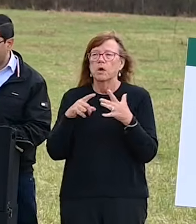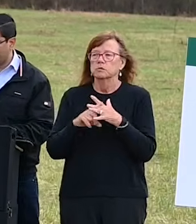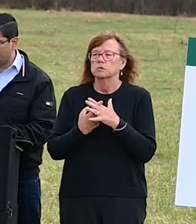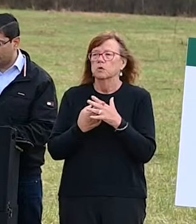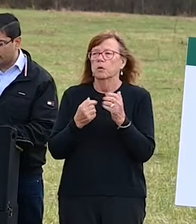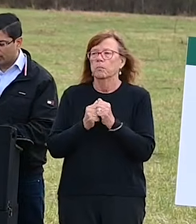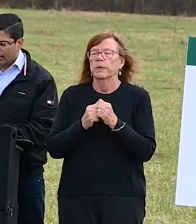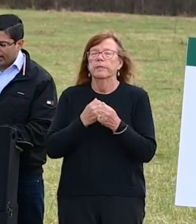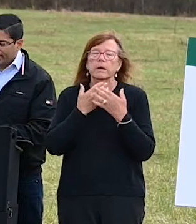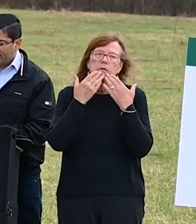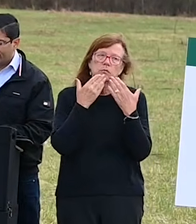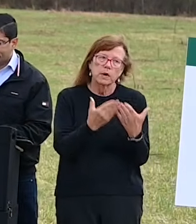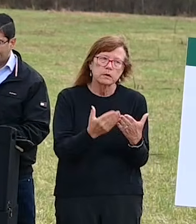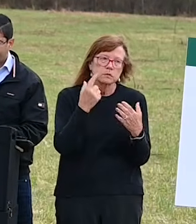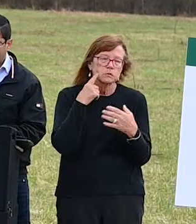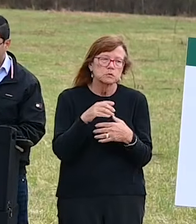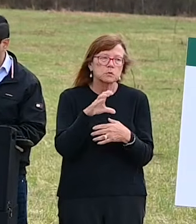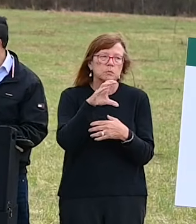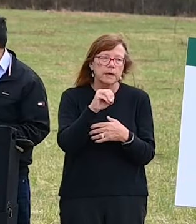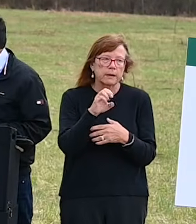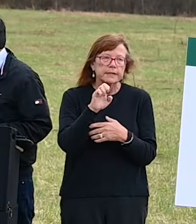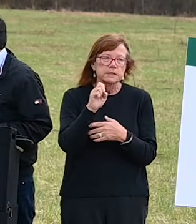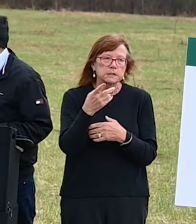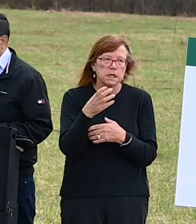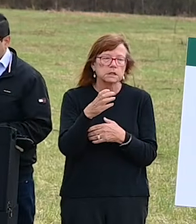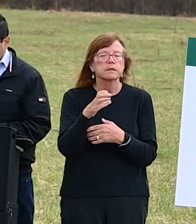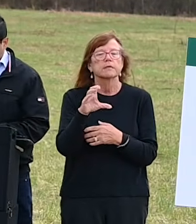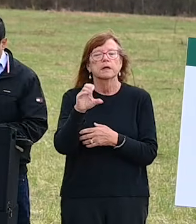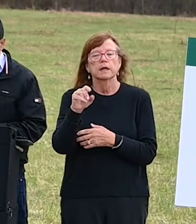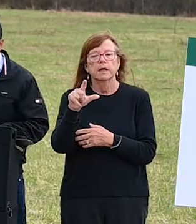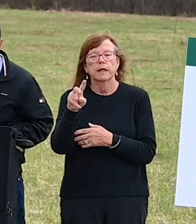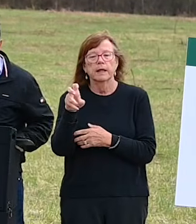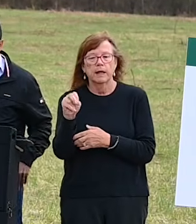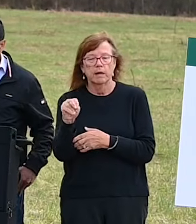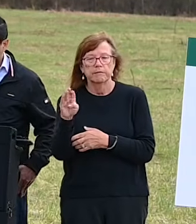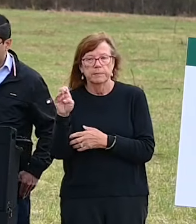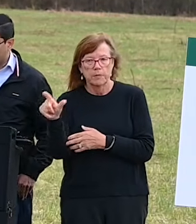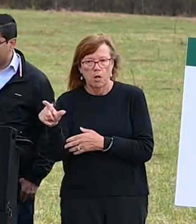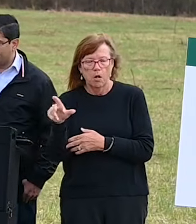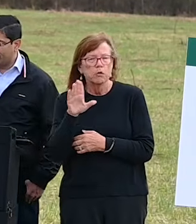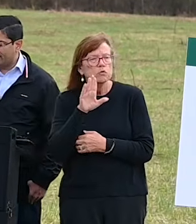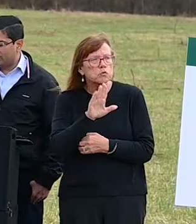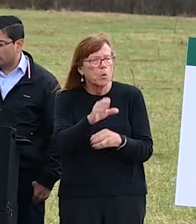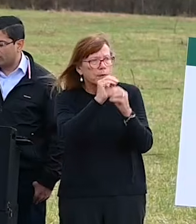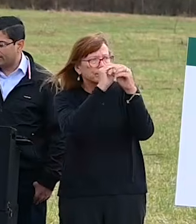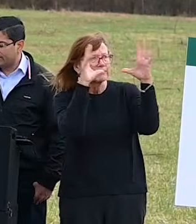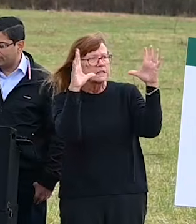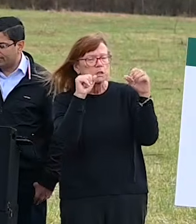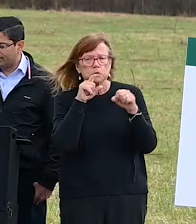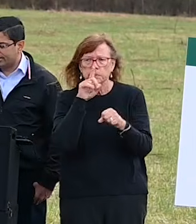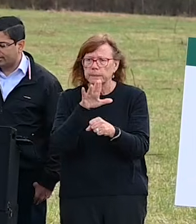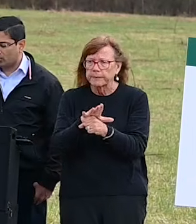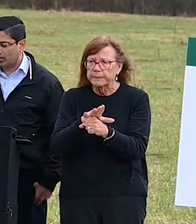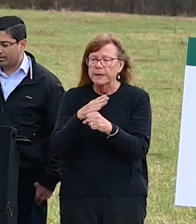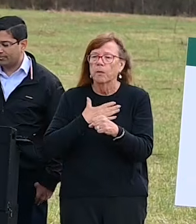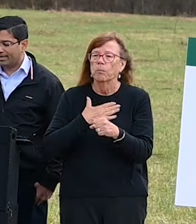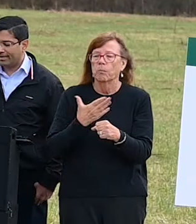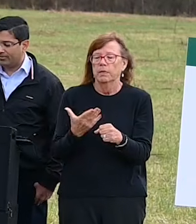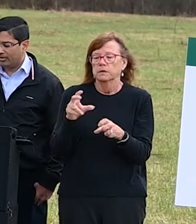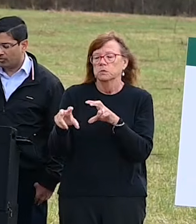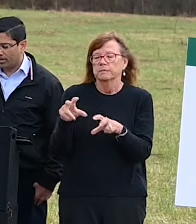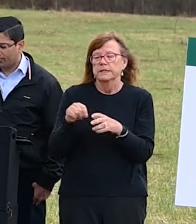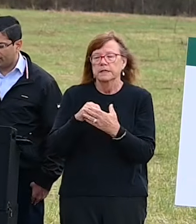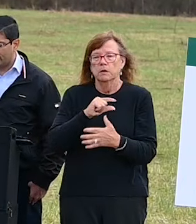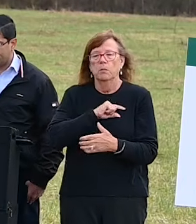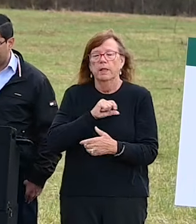our gratitude to County Executive Calvin Ball. Your vision, your commitment, and your willingness to invest in the quality of